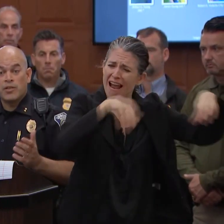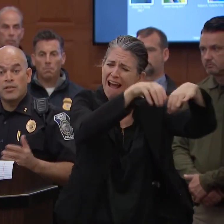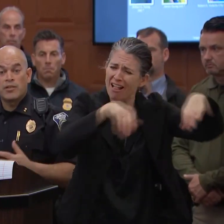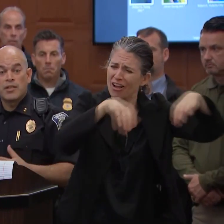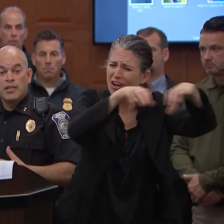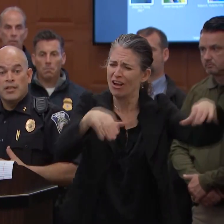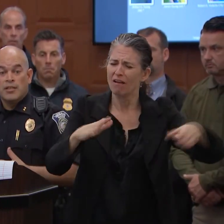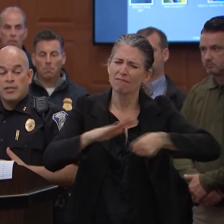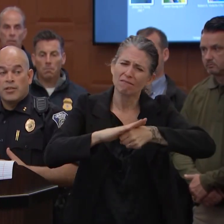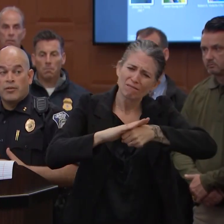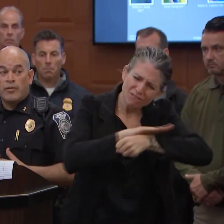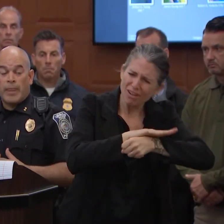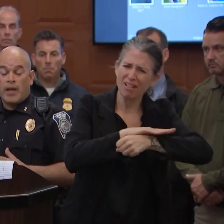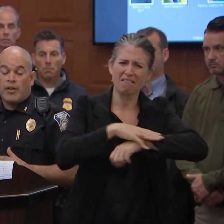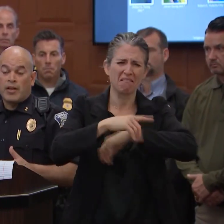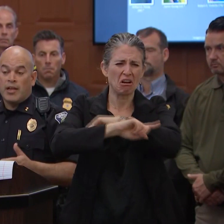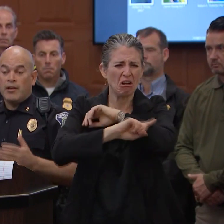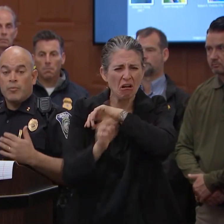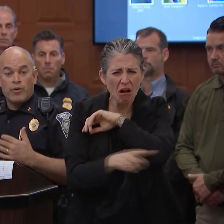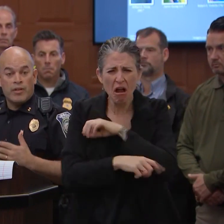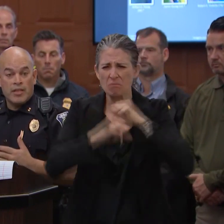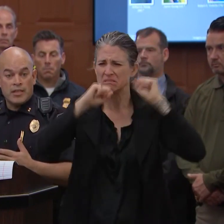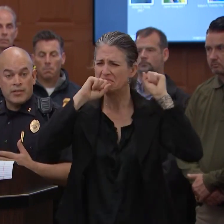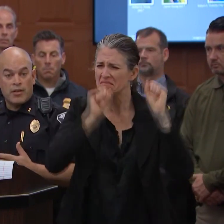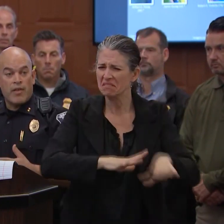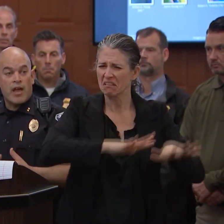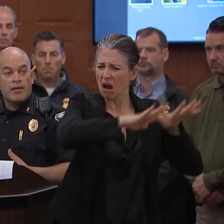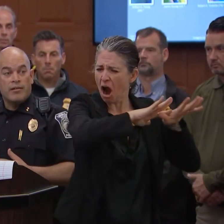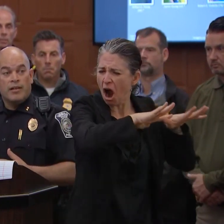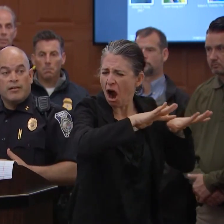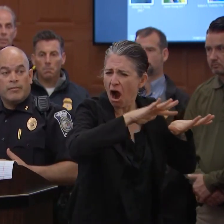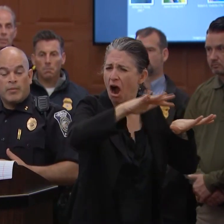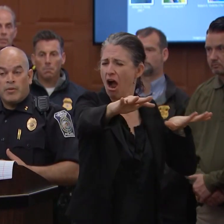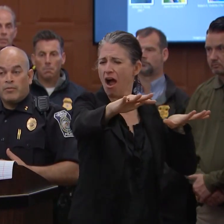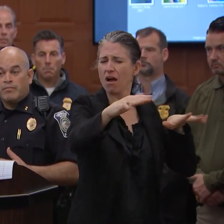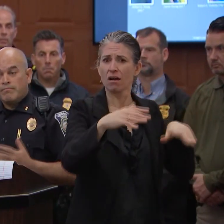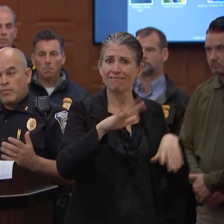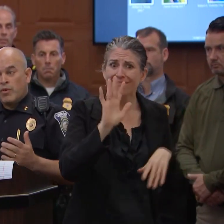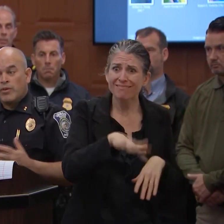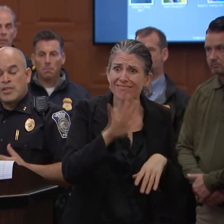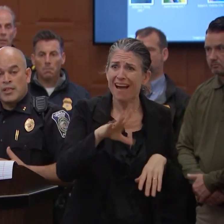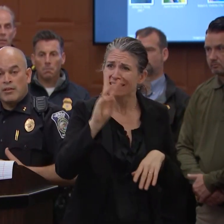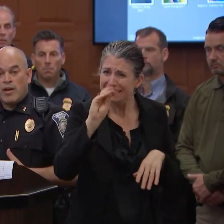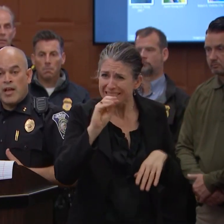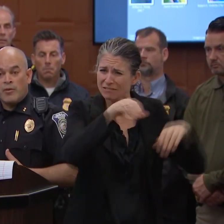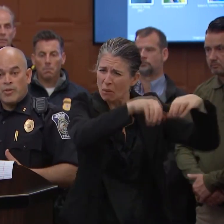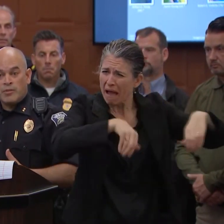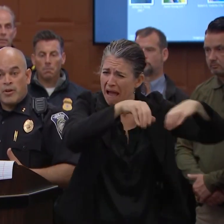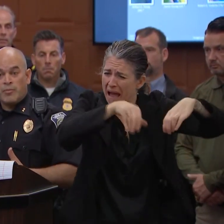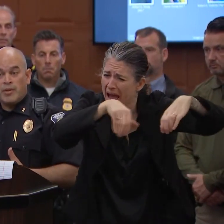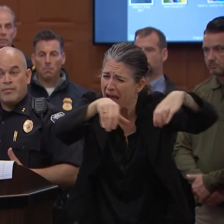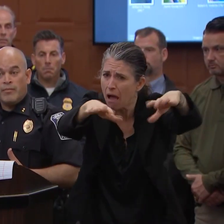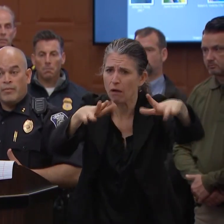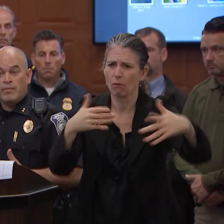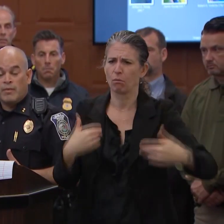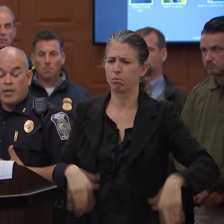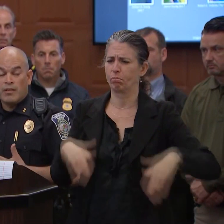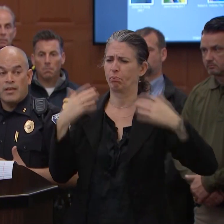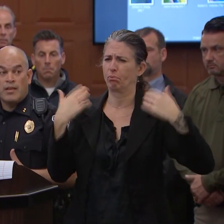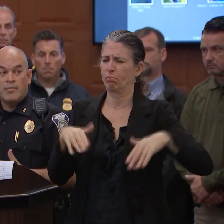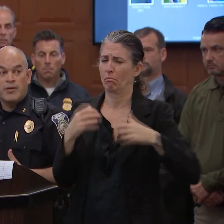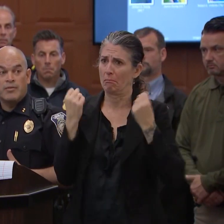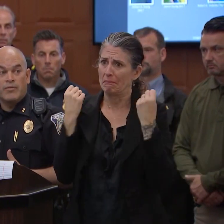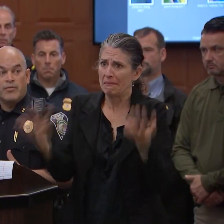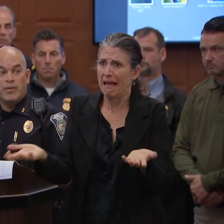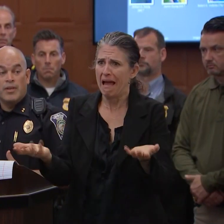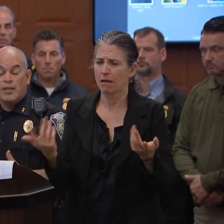empty trailers. So I'm not going to get into more of the details on that. I mean, realistically, right now, we should all be really